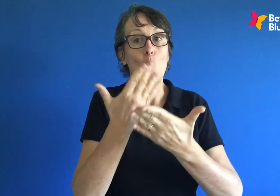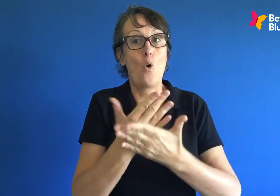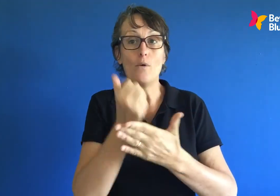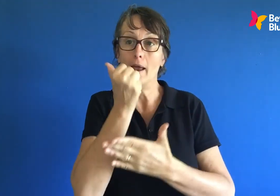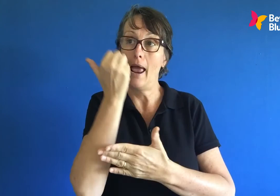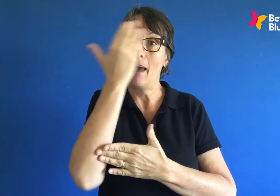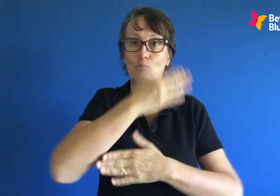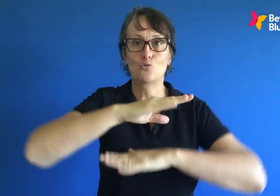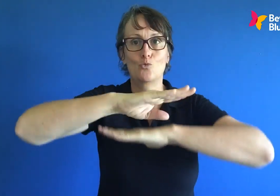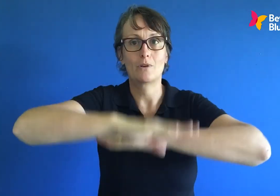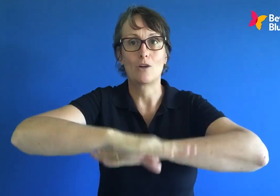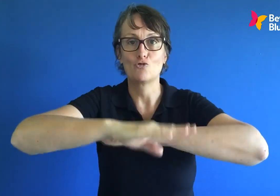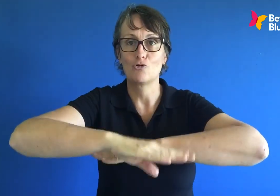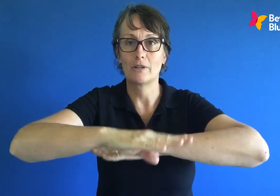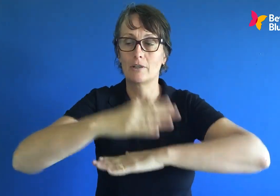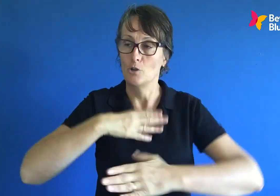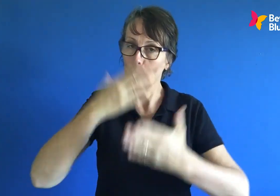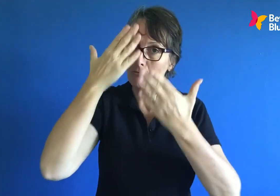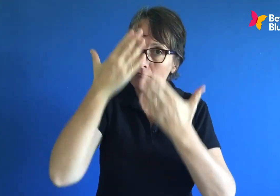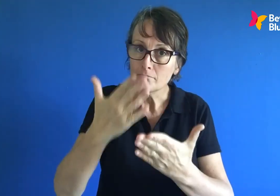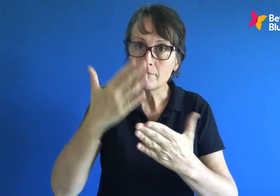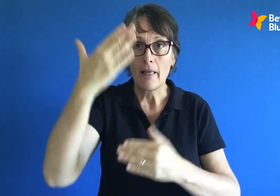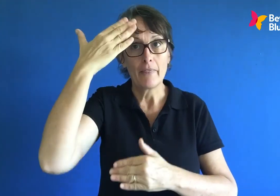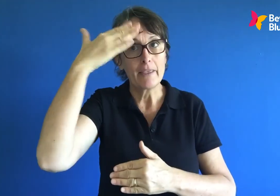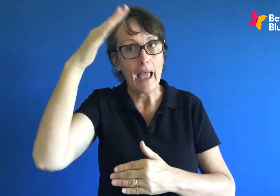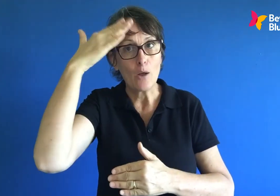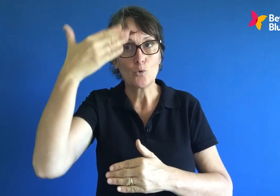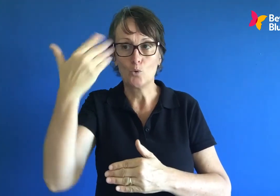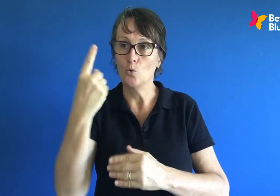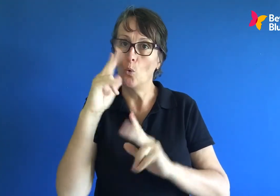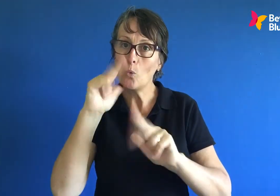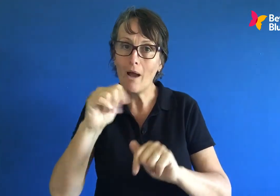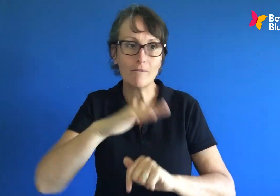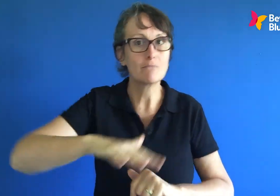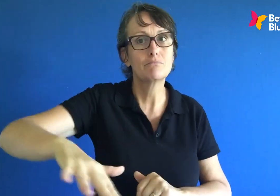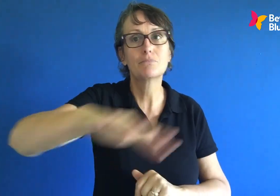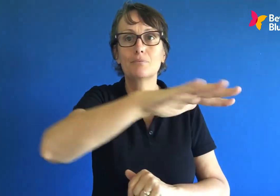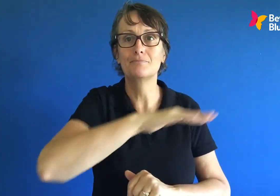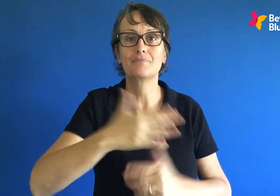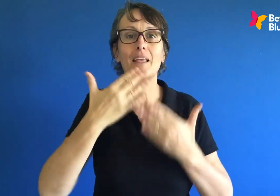country. We pay respect to the traditional owners of these lands. Thank you for listening.